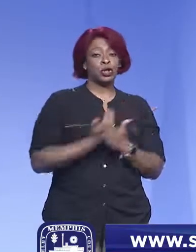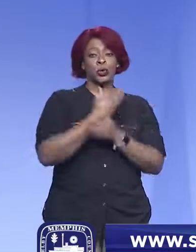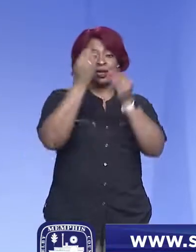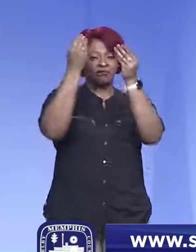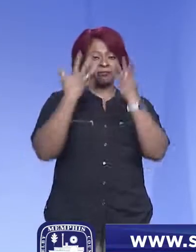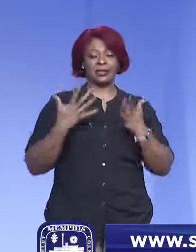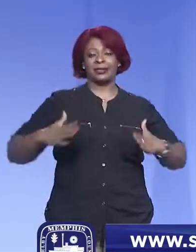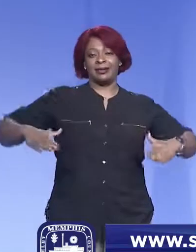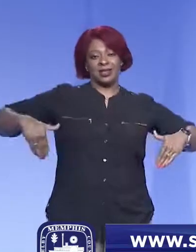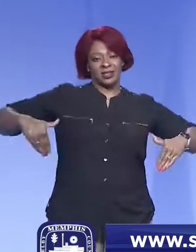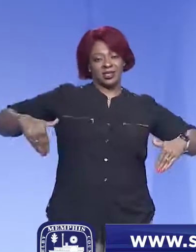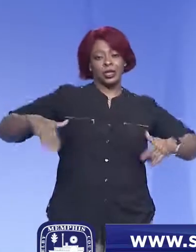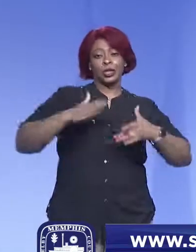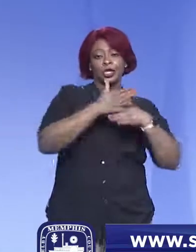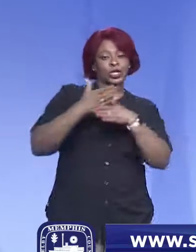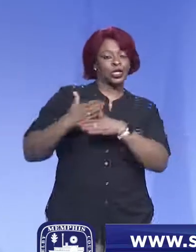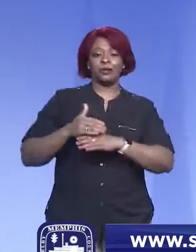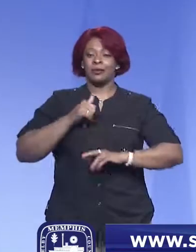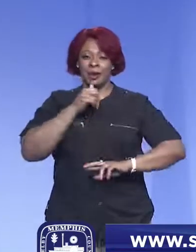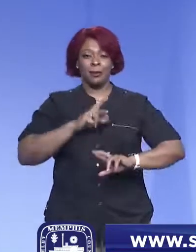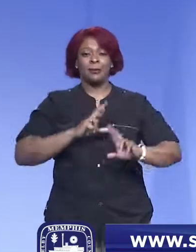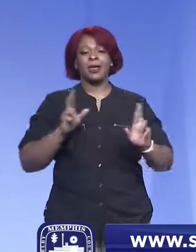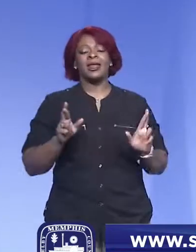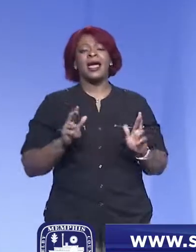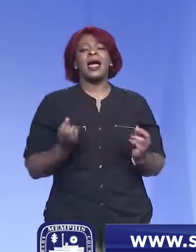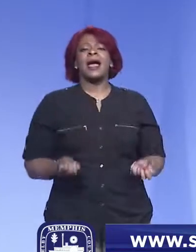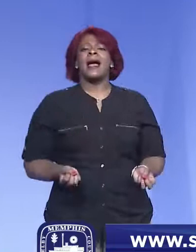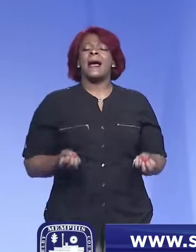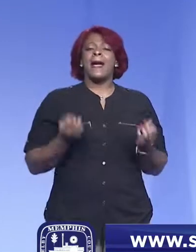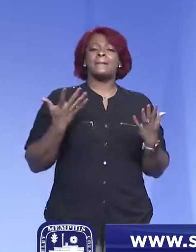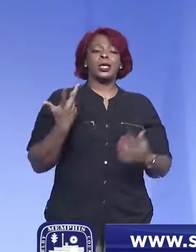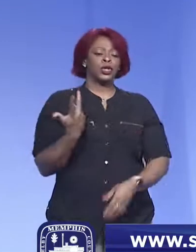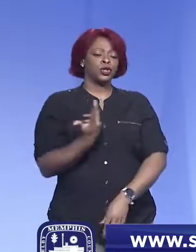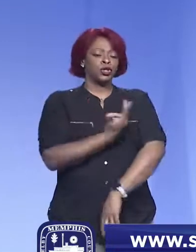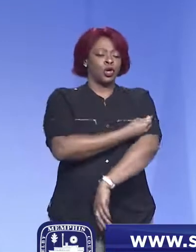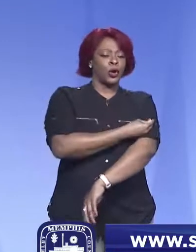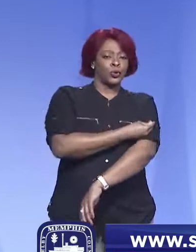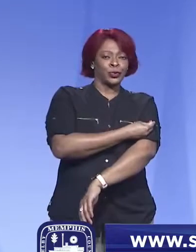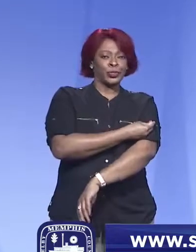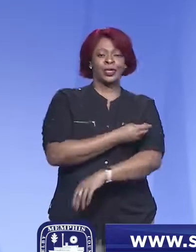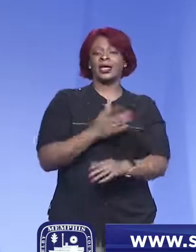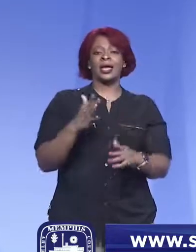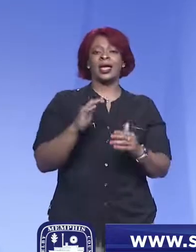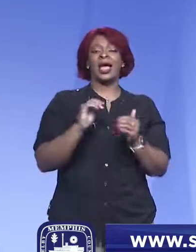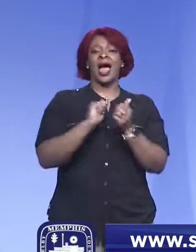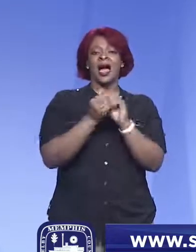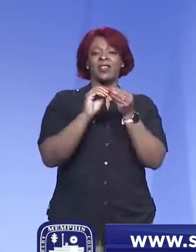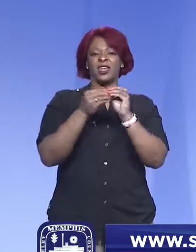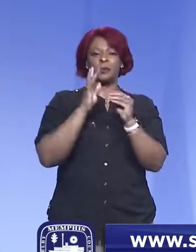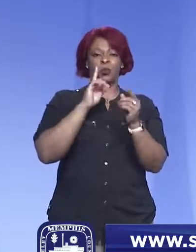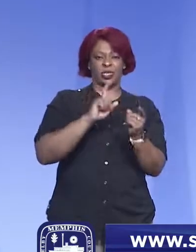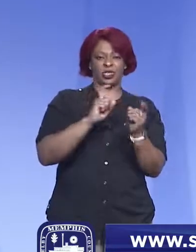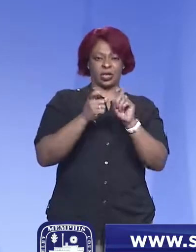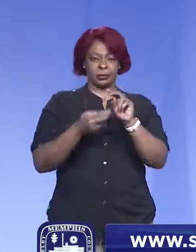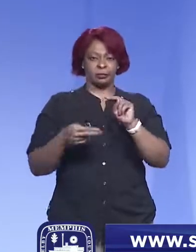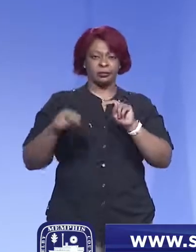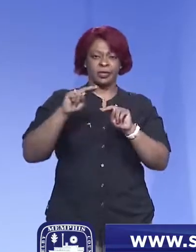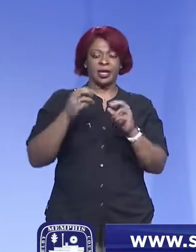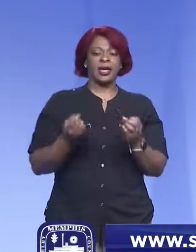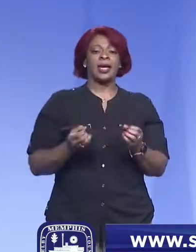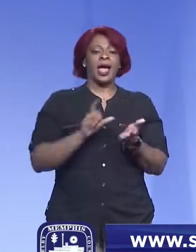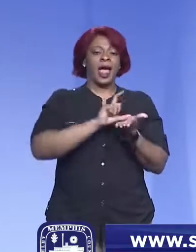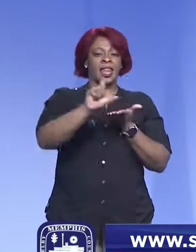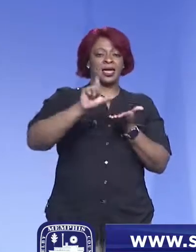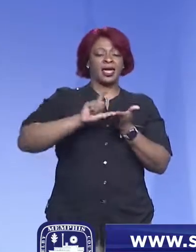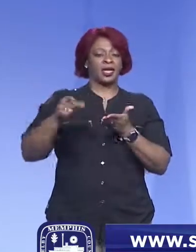information yet that we can share as far as how many doses of vaccine, how it would change the number of doses of vaccine allocated